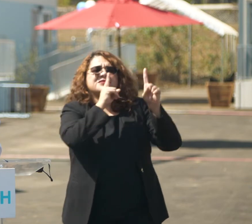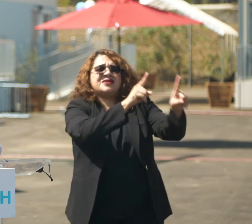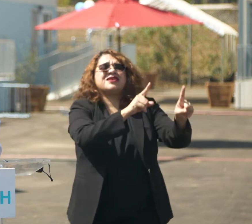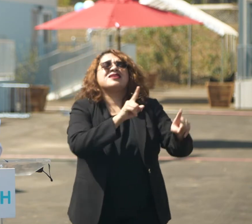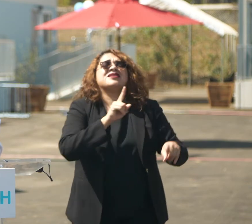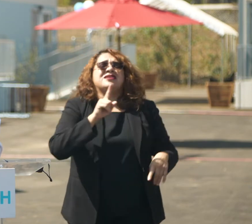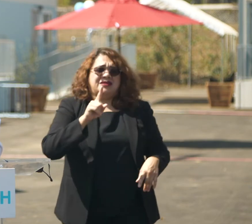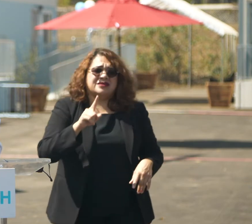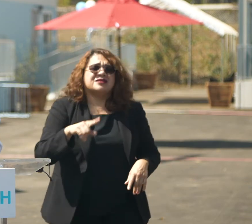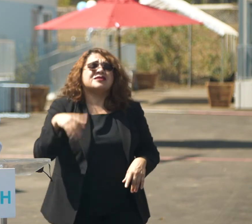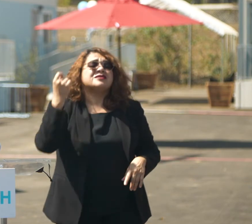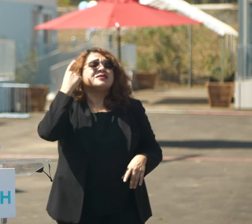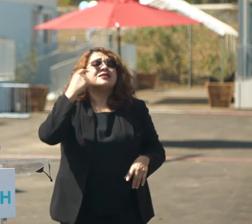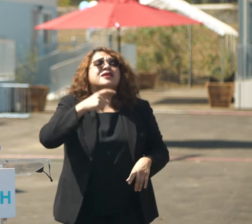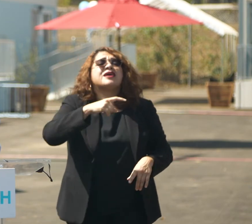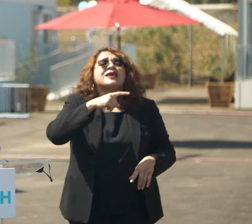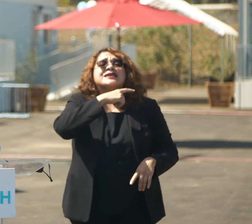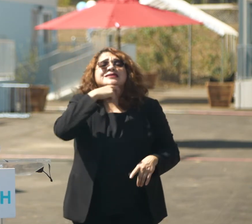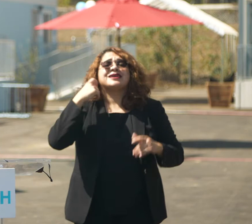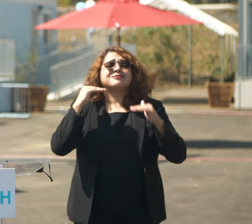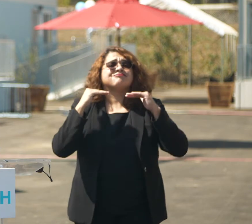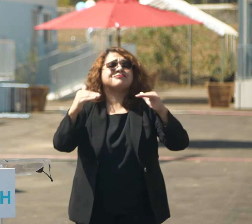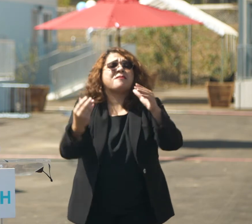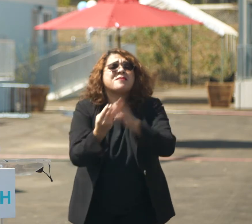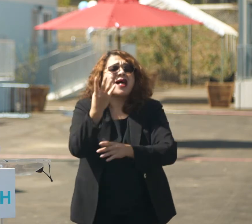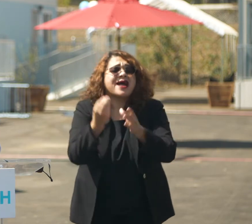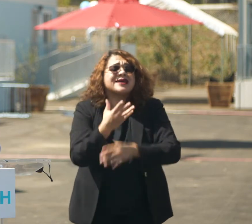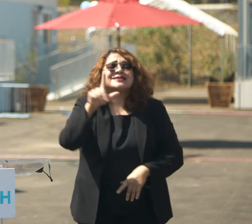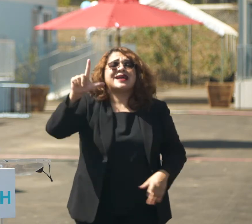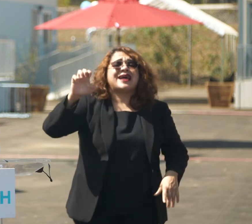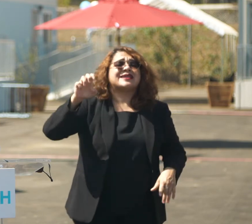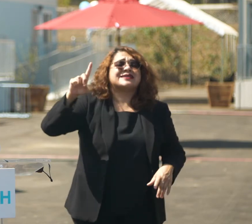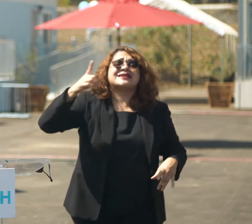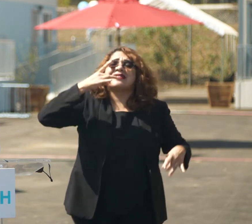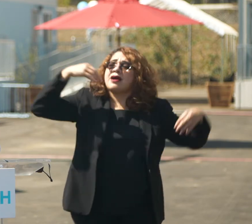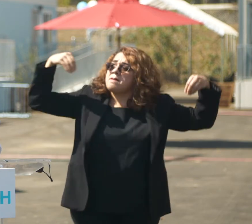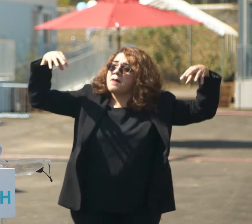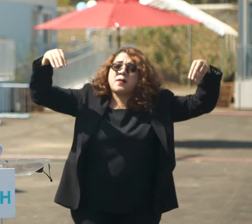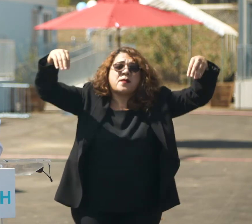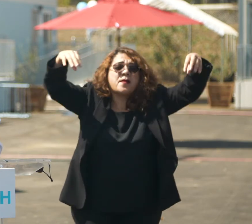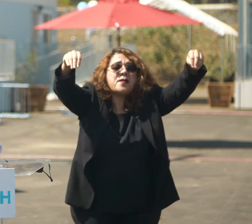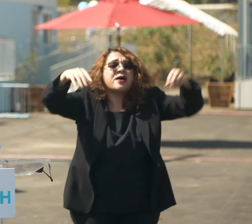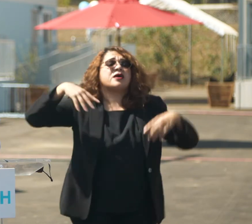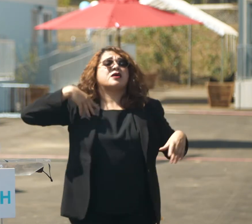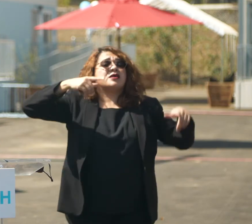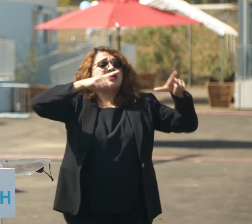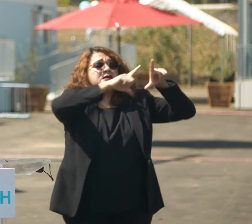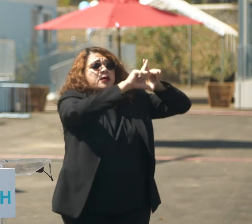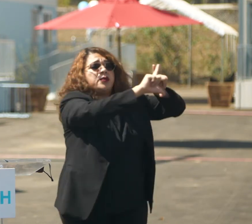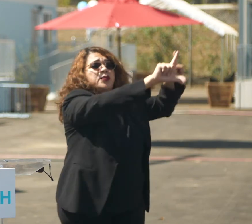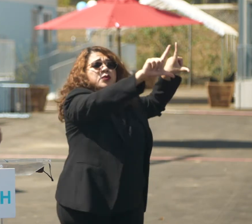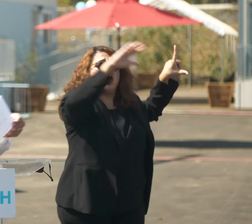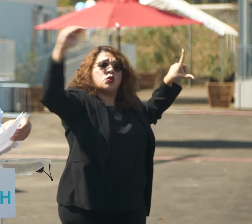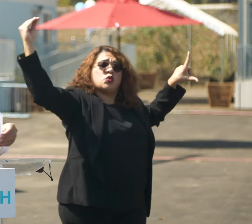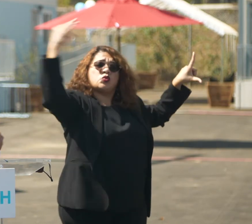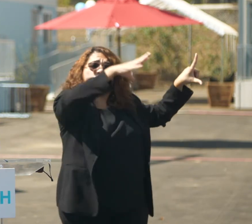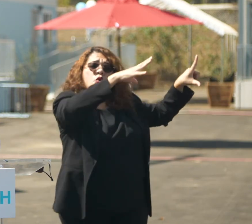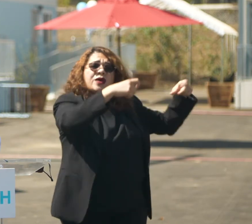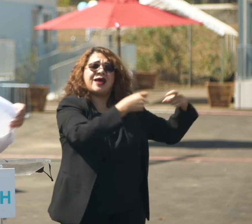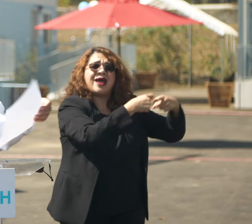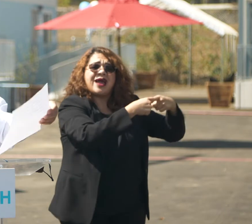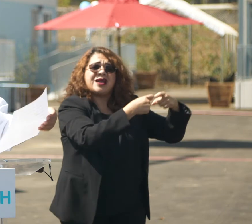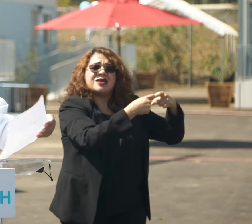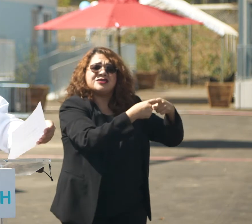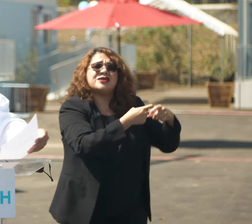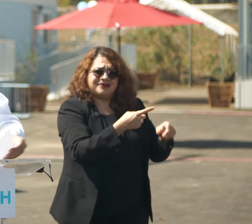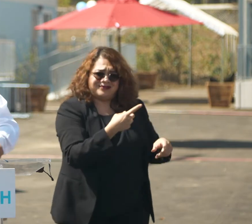of drought-tolerant landscaping, LED lighting, we have also installed solar-powered charging stations.